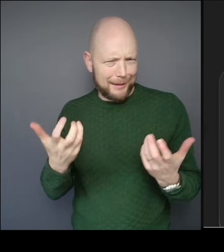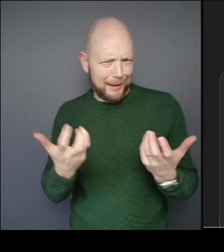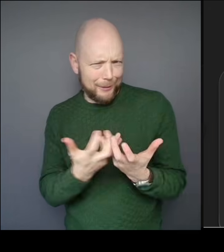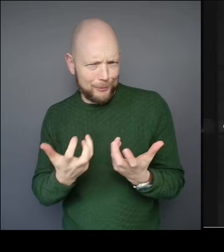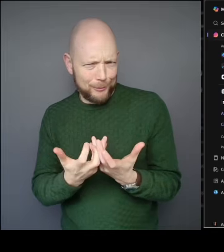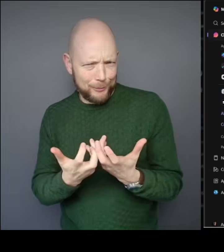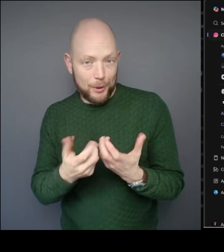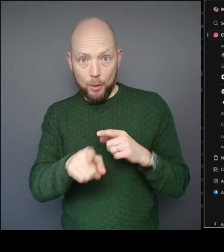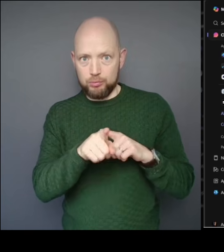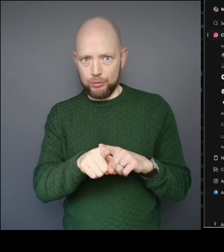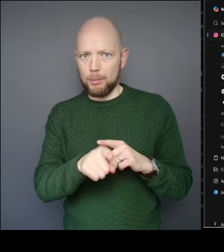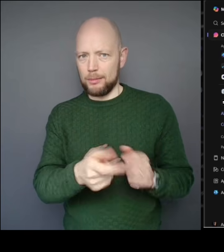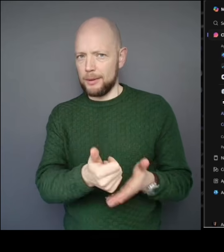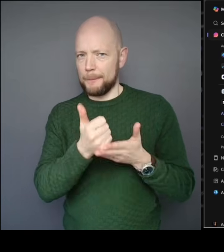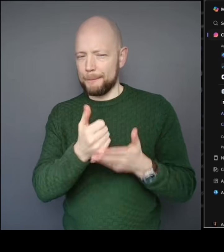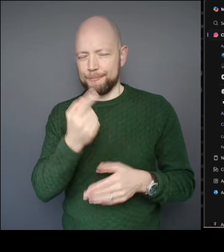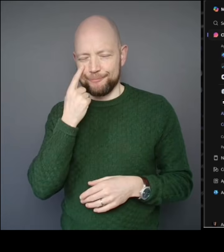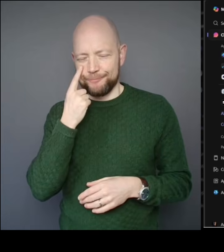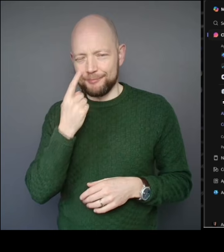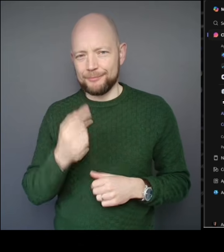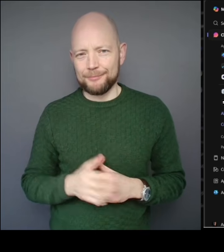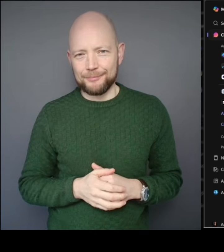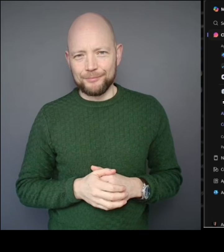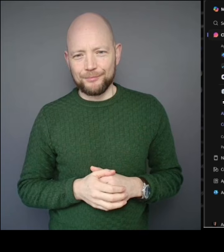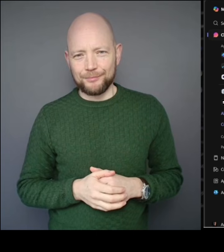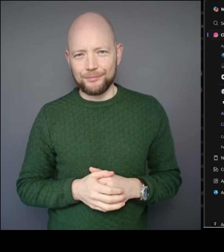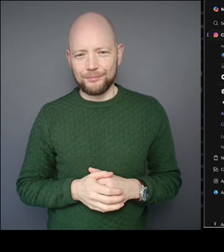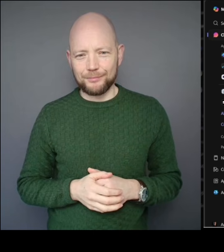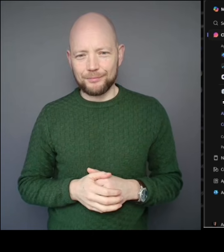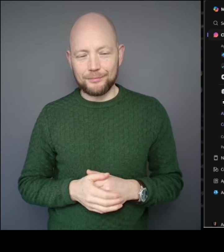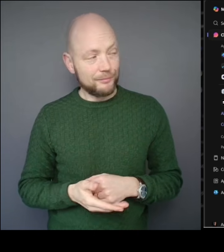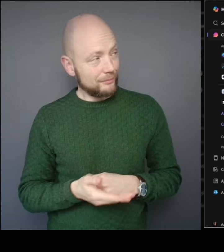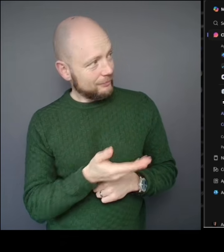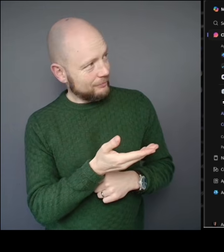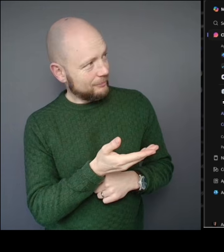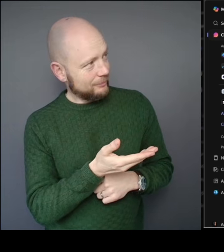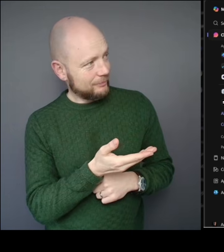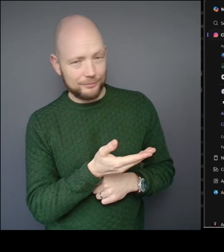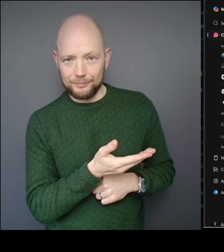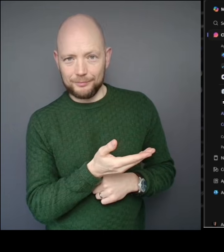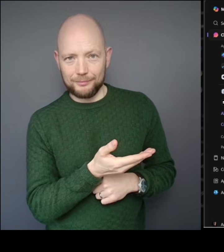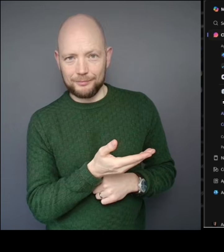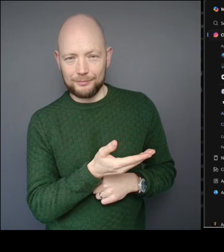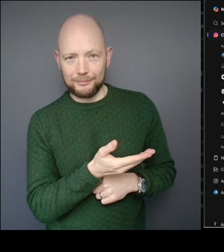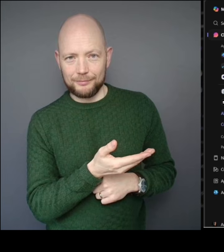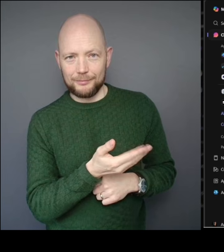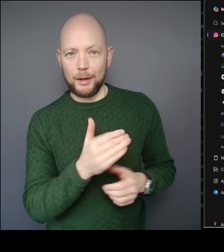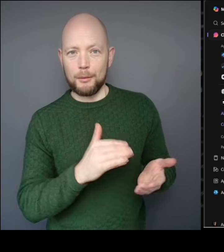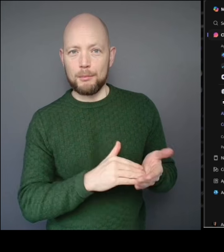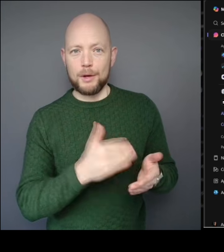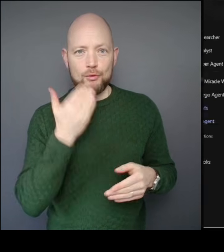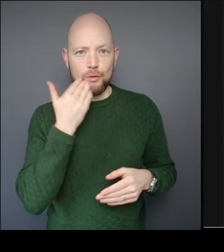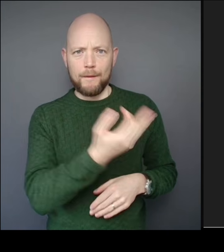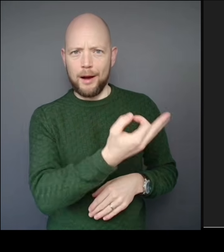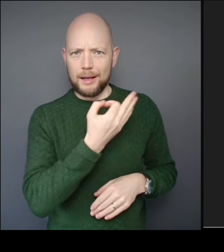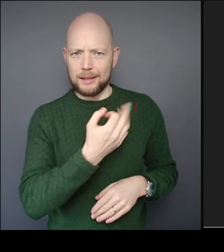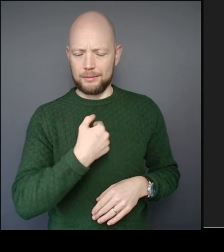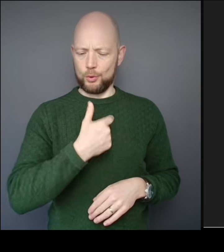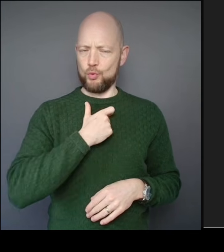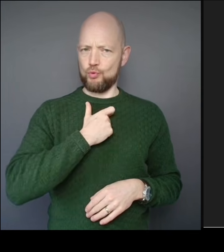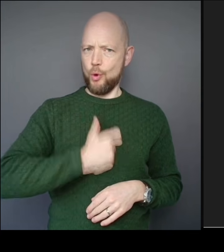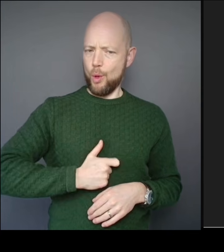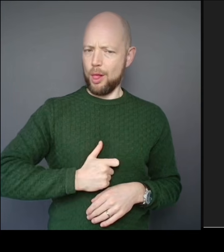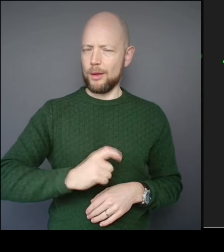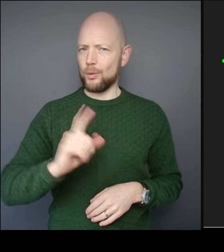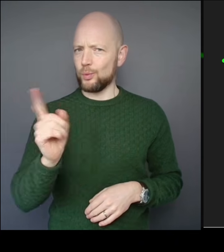way. And so basically, I'm going to go ahead and execute this prompt and have it run. And it comes back and it asks a bunch of questions like,